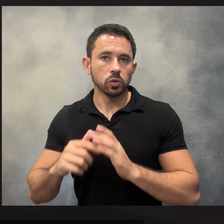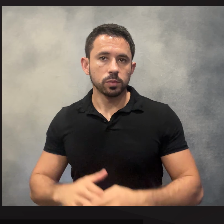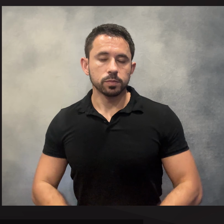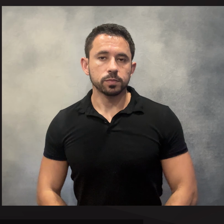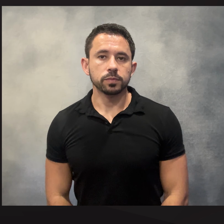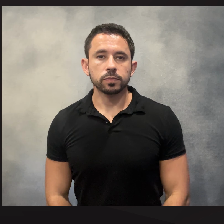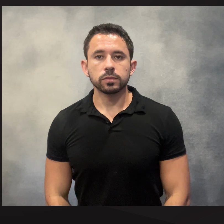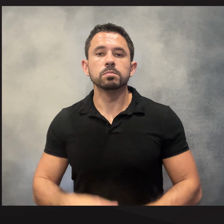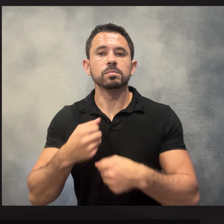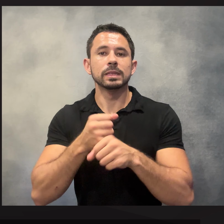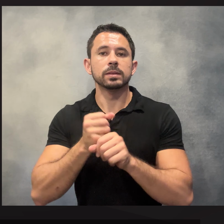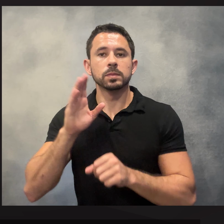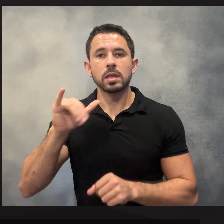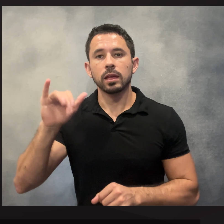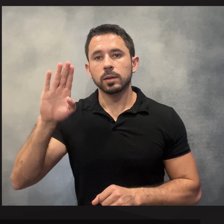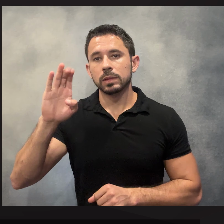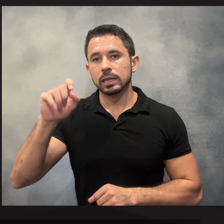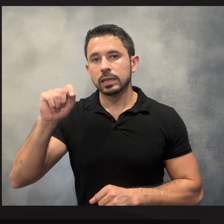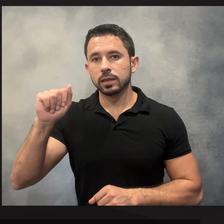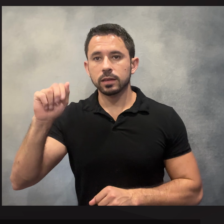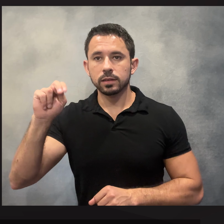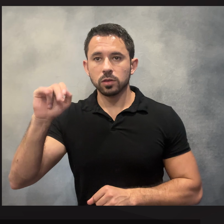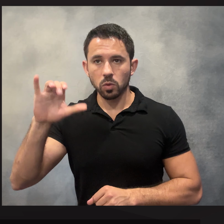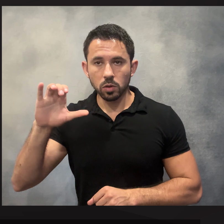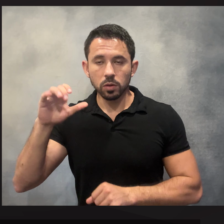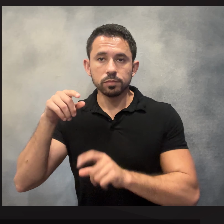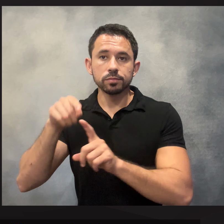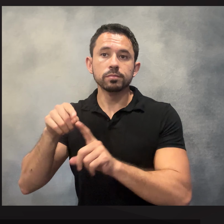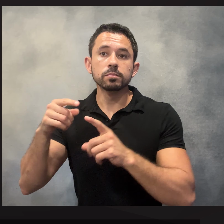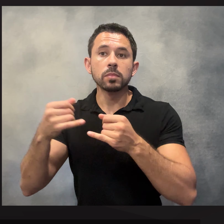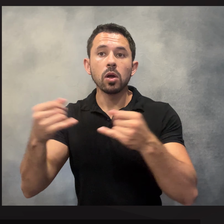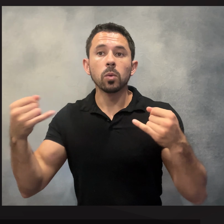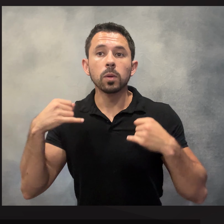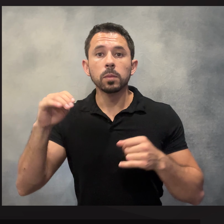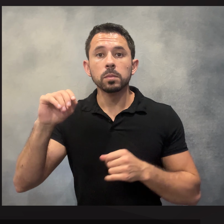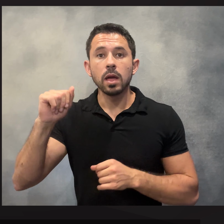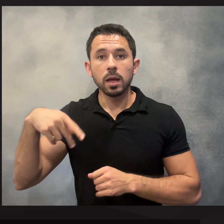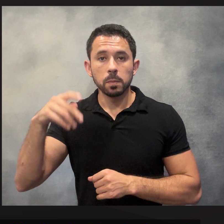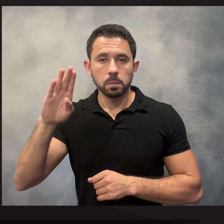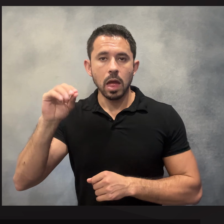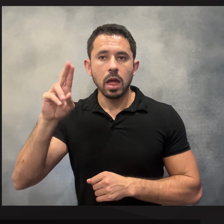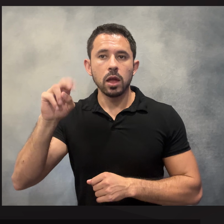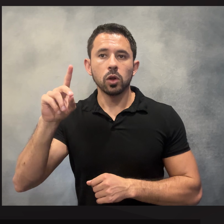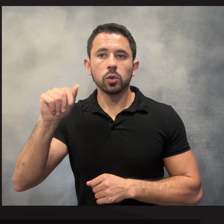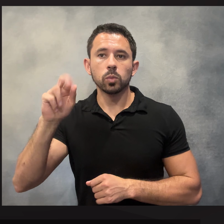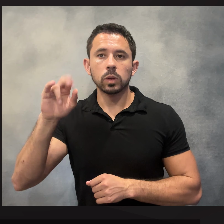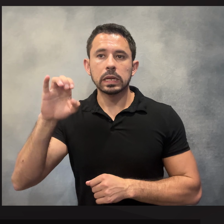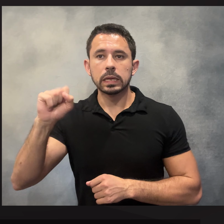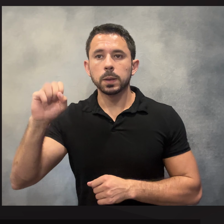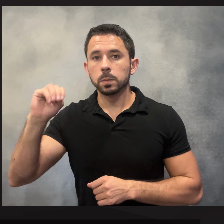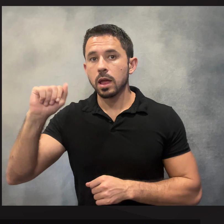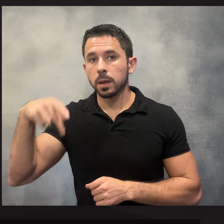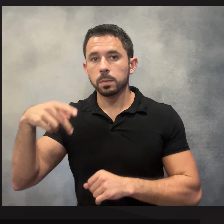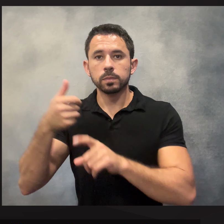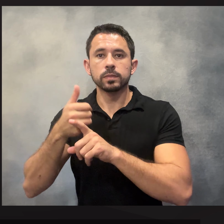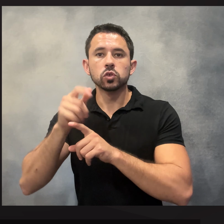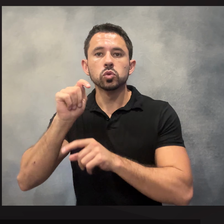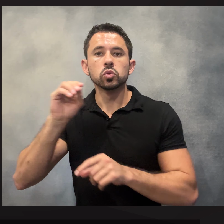Created by BetaNYC, Boundaries Map is a tool for viewing and querying overlapping New York